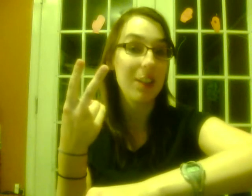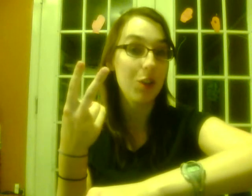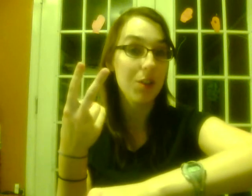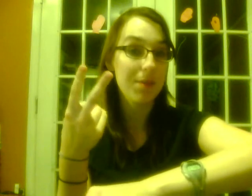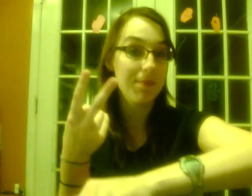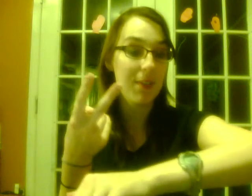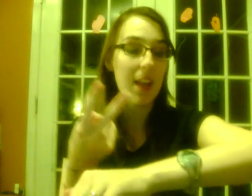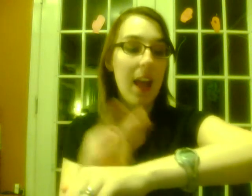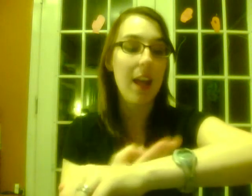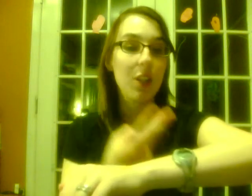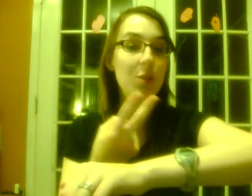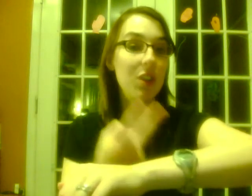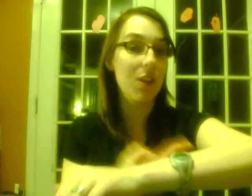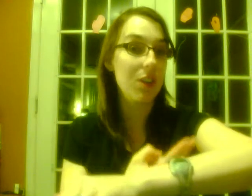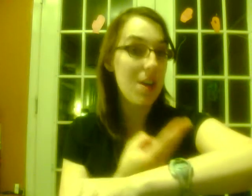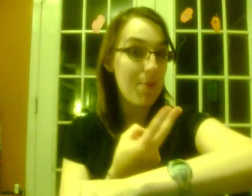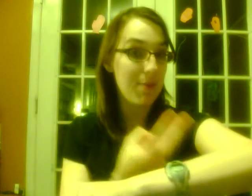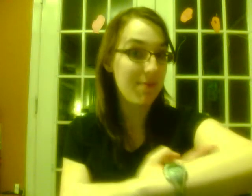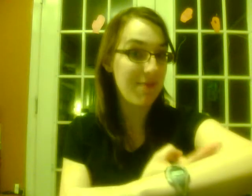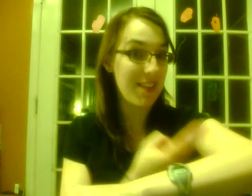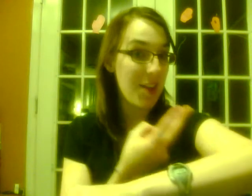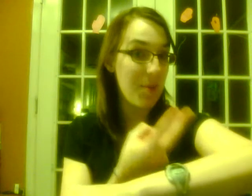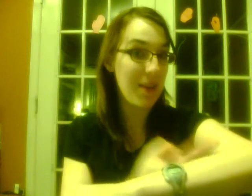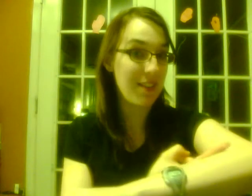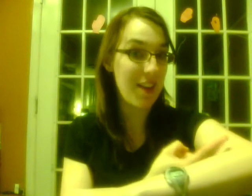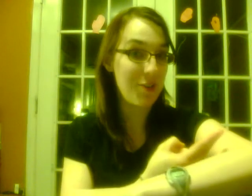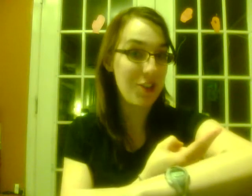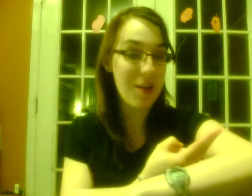scissors, and you shear the sheep. So you make a sign for sheep.